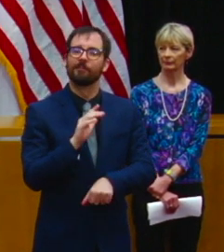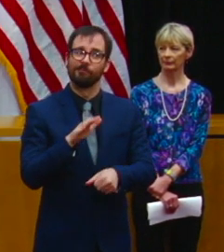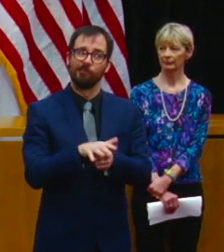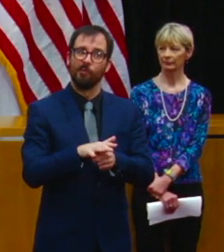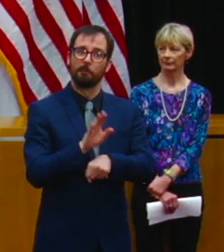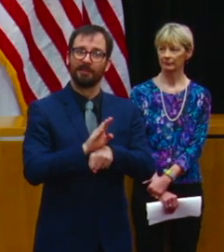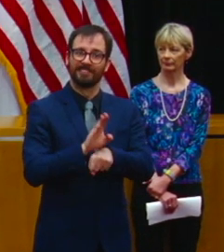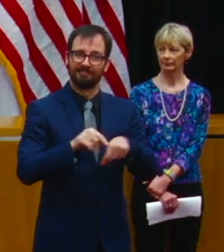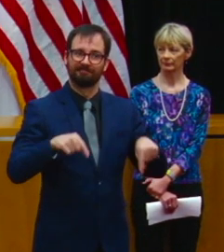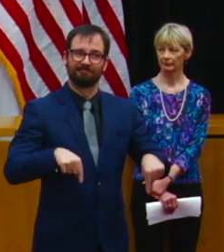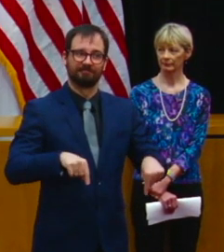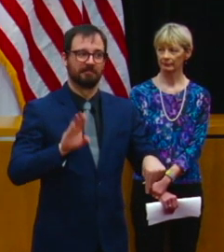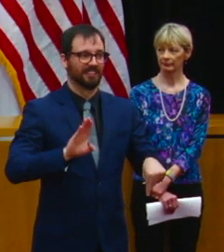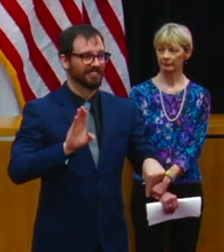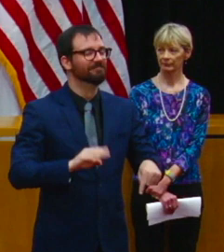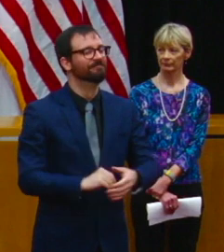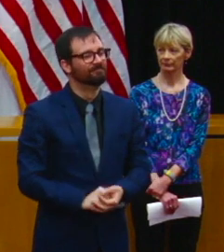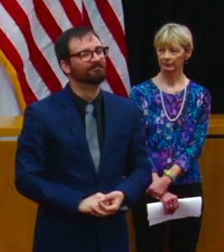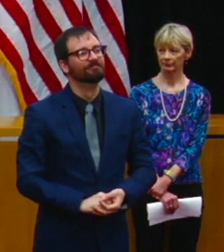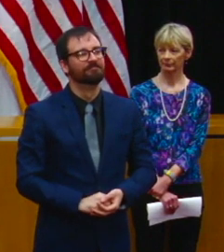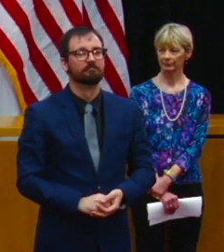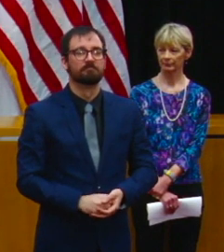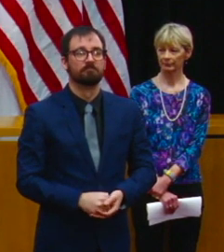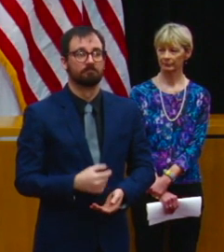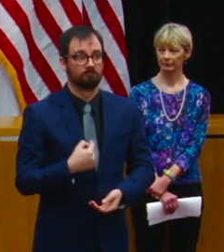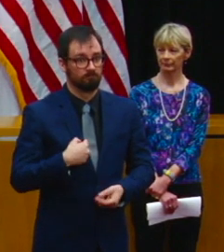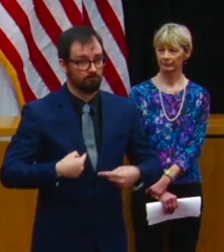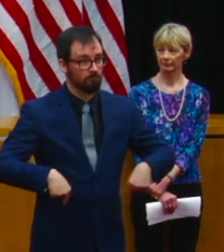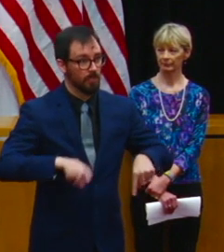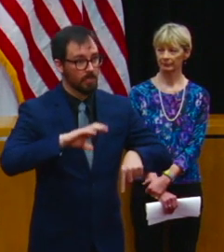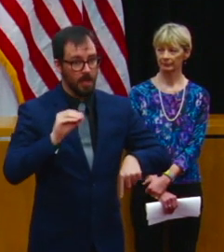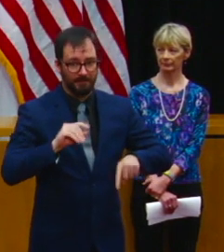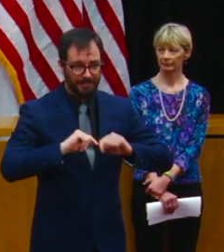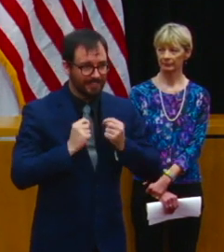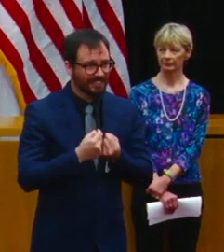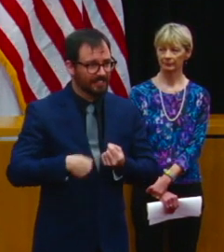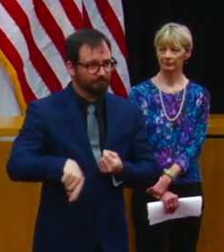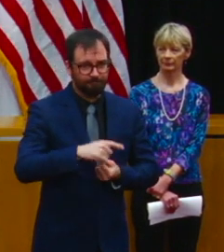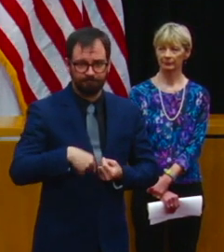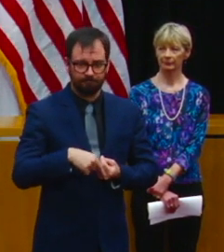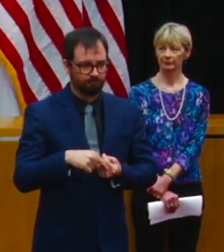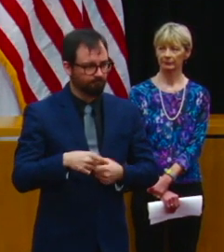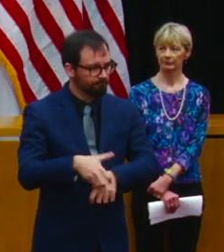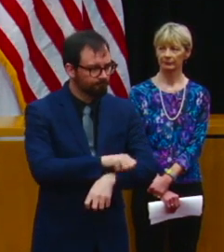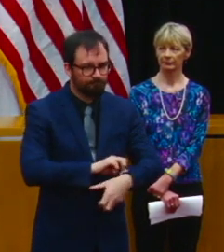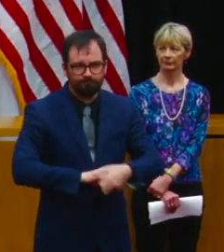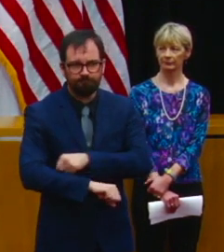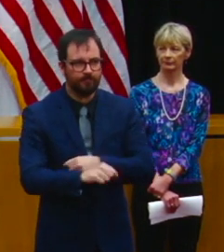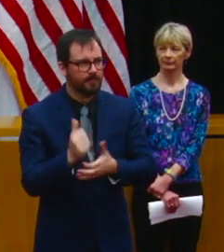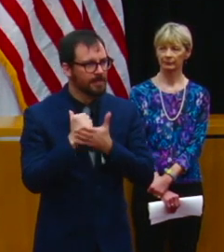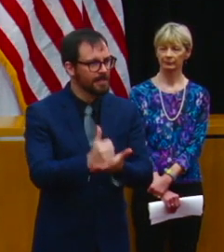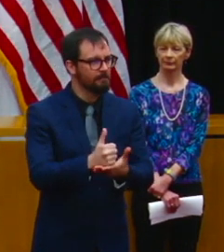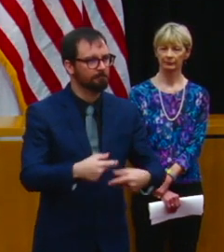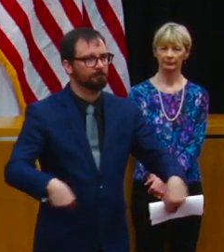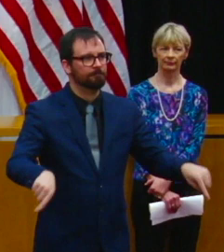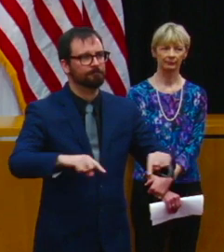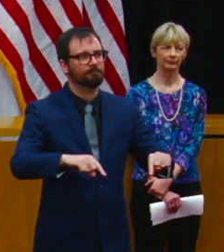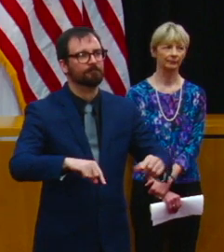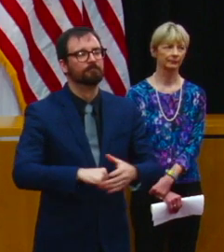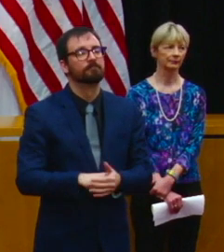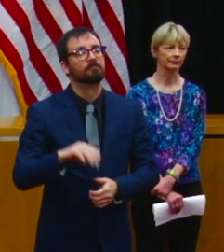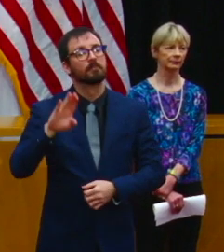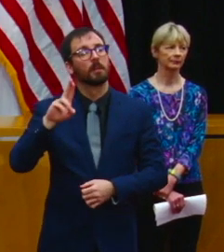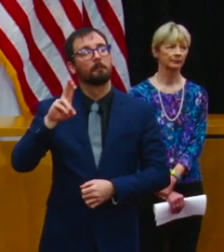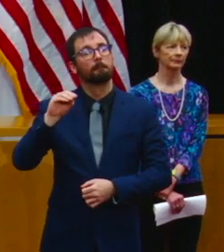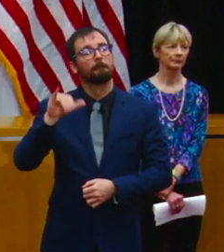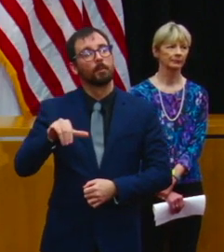residents in our home state during this crisis. Bowie was founded 7 years ago in Harvard's Innovation Lab to help people figure out